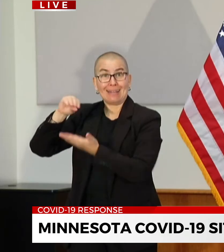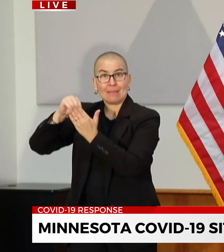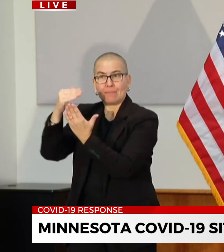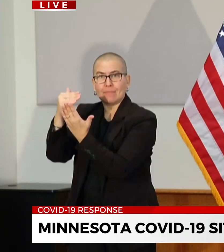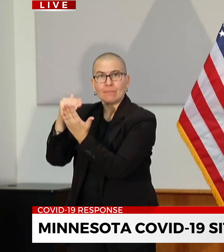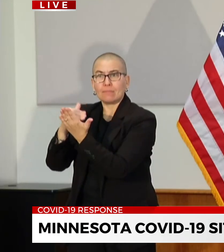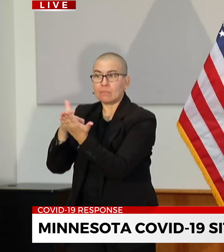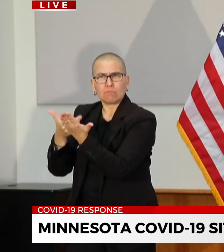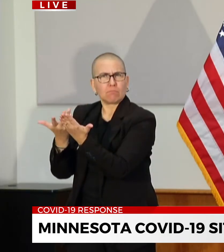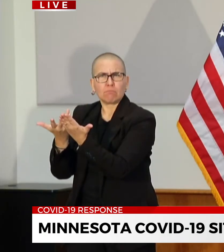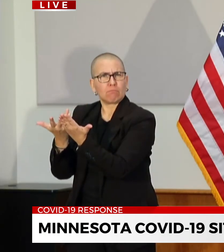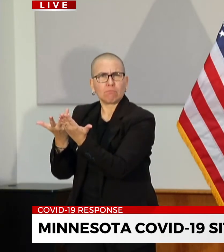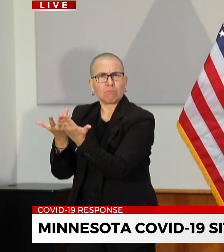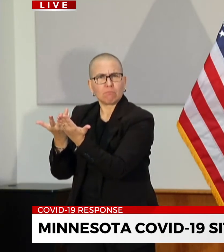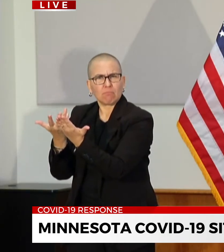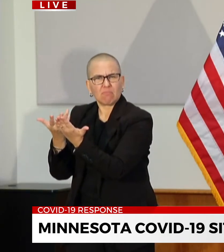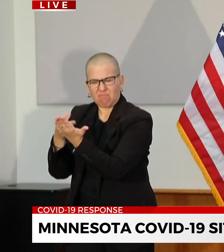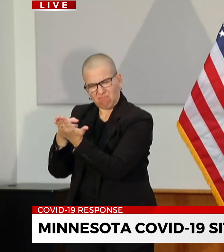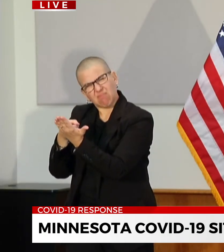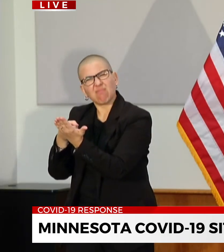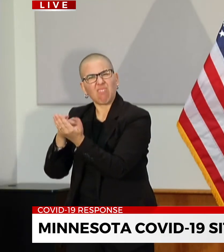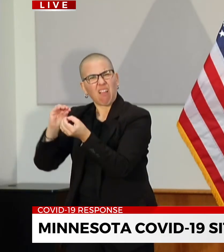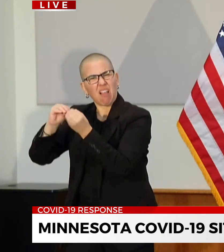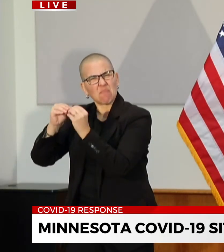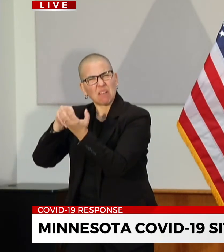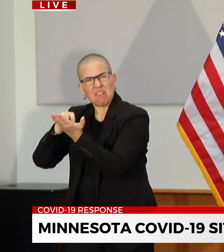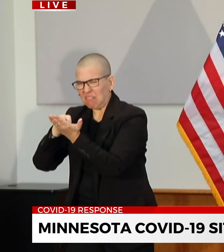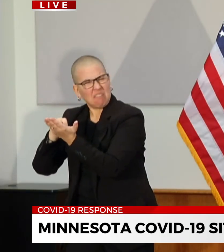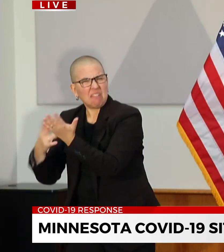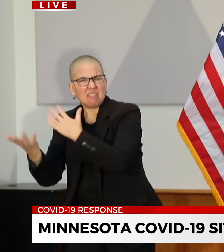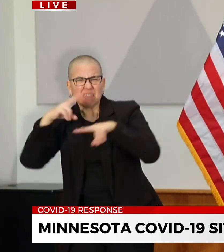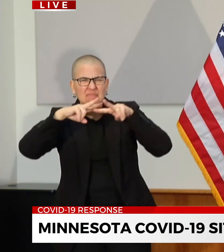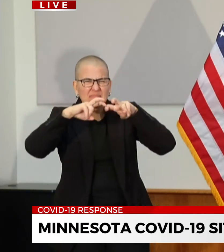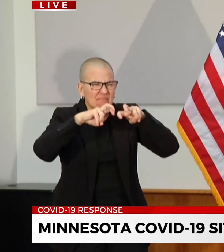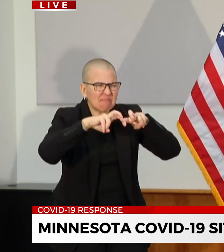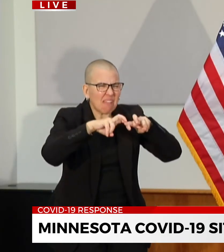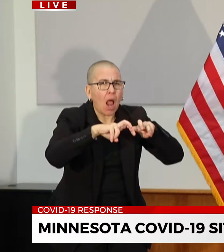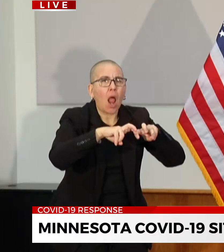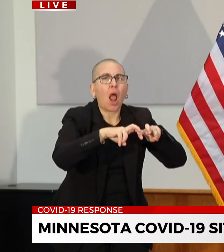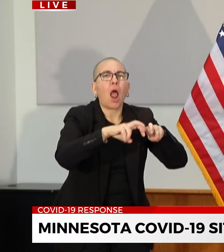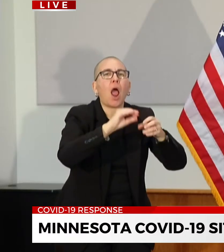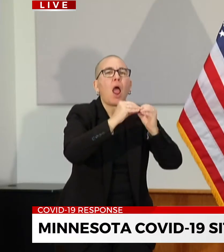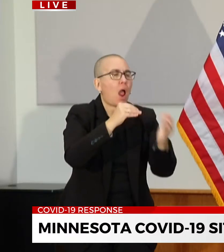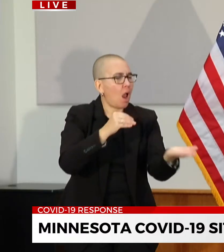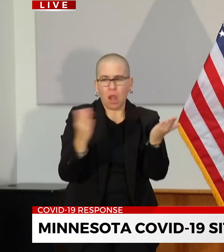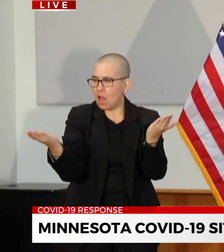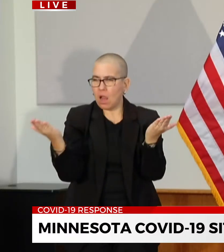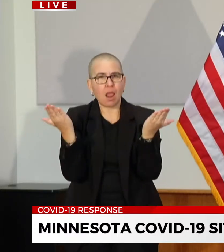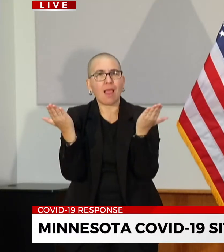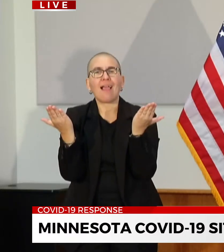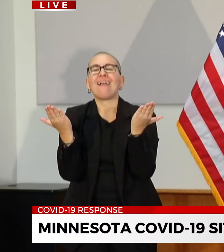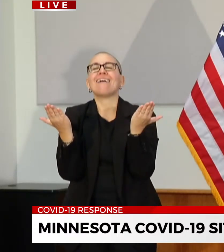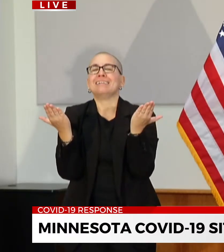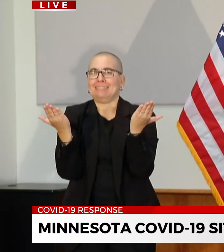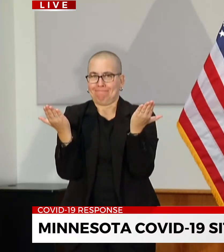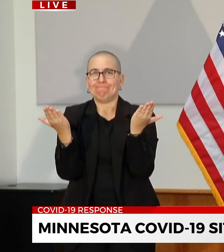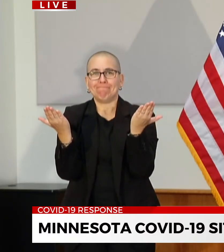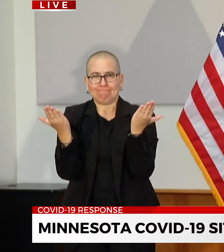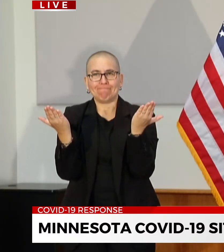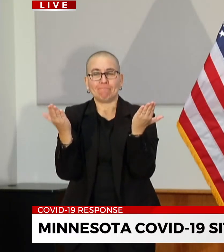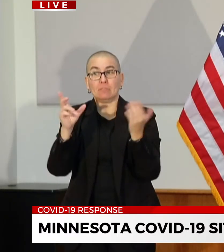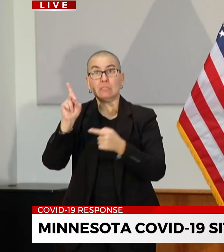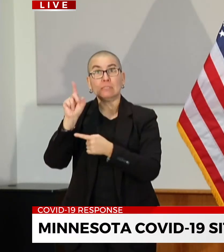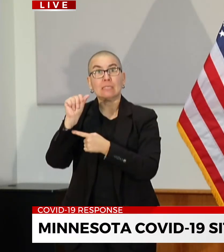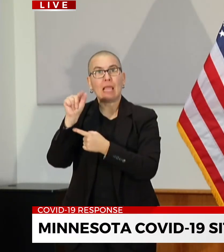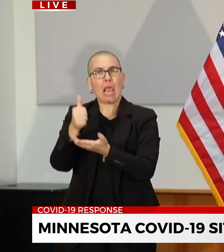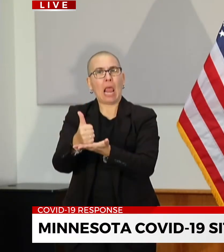to find the answers that you need. That's where the professionals come in. Data can show the direction that you're going. Data can show trends. And